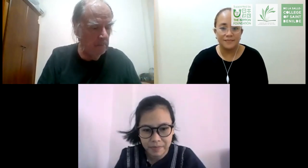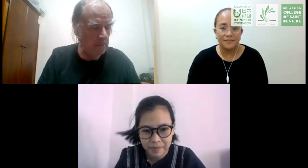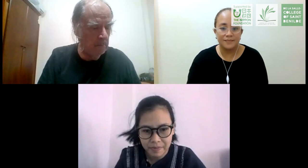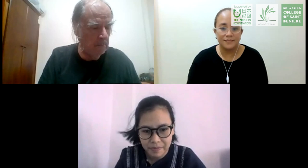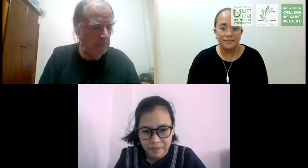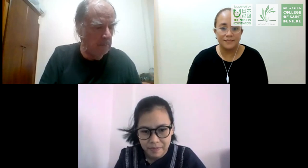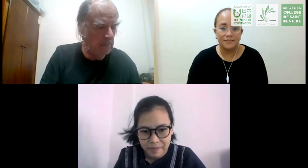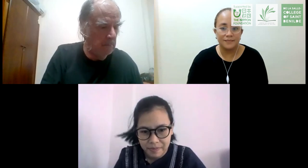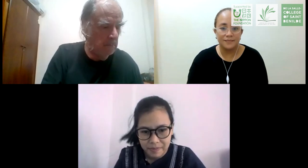Yami's needing assistance.